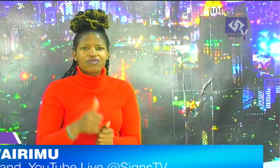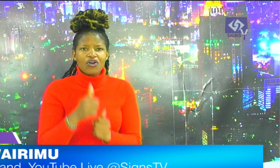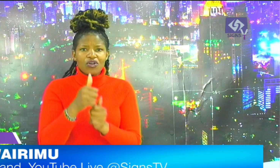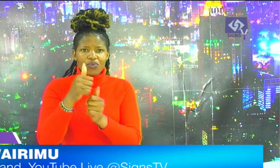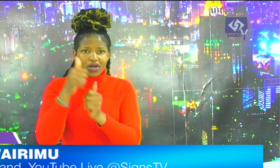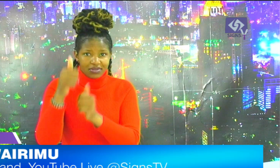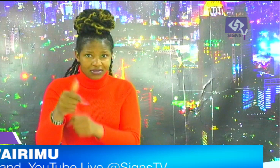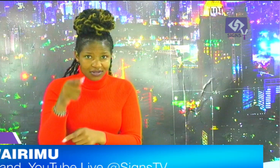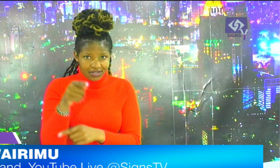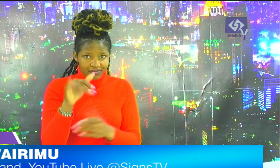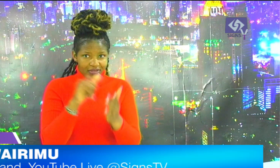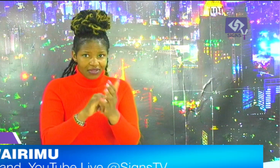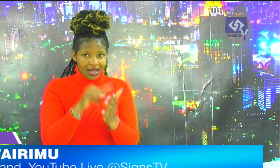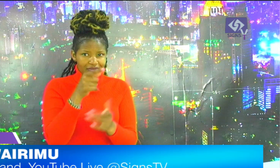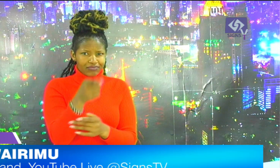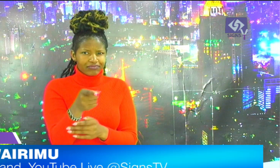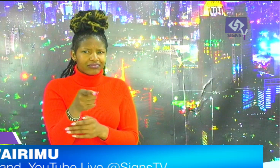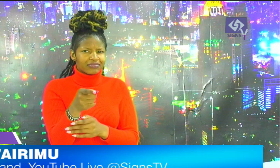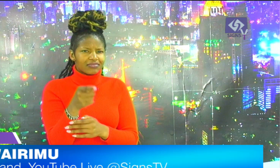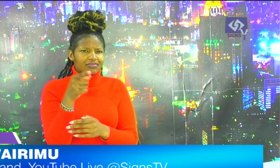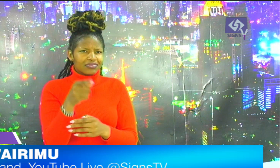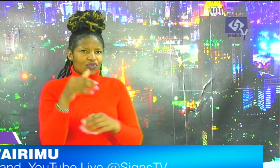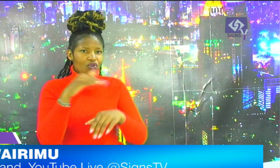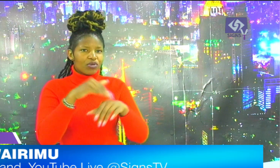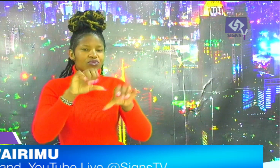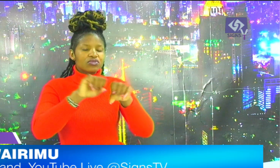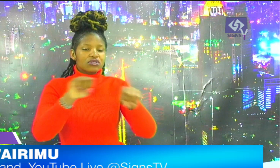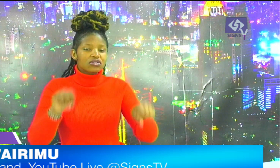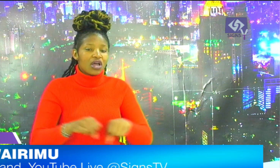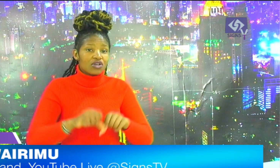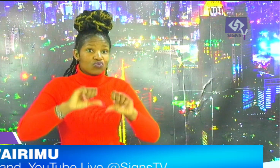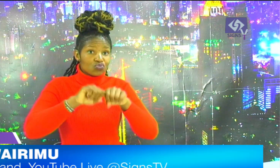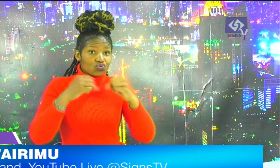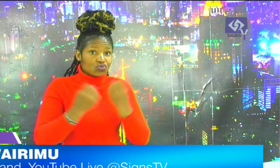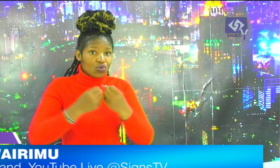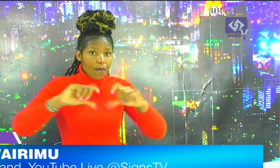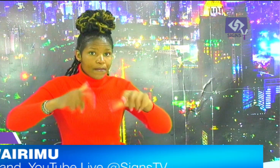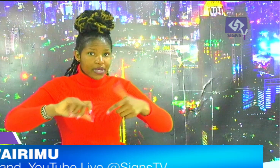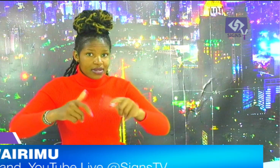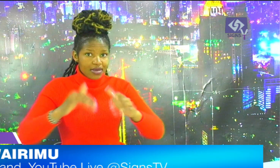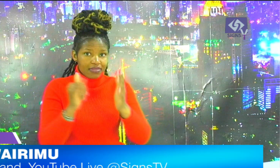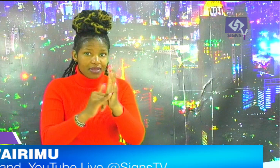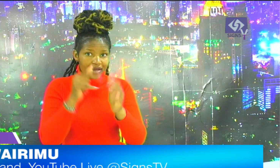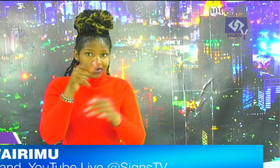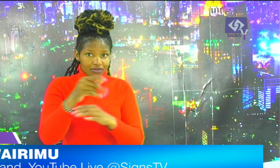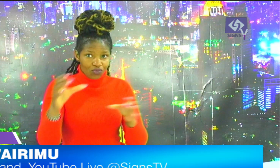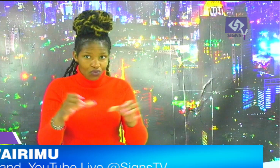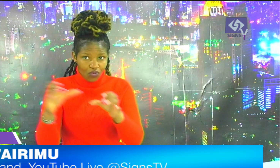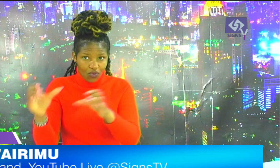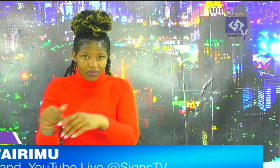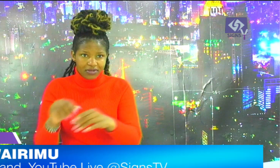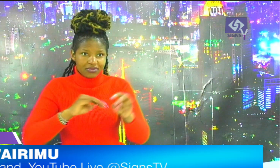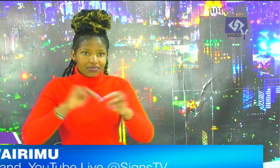the company termed the allegations as regrettable misinformation bordering on